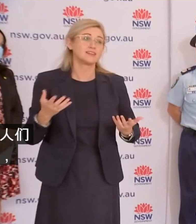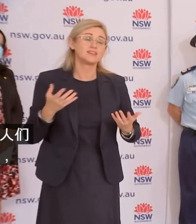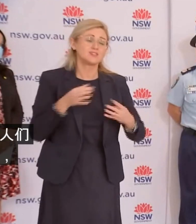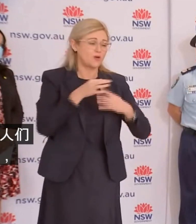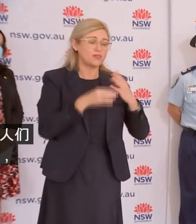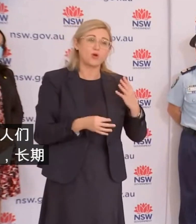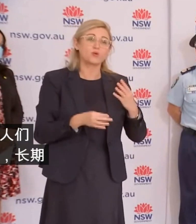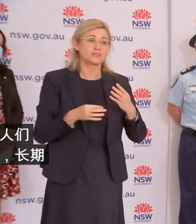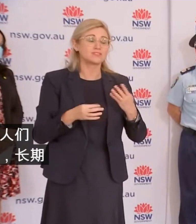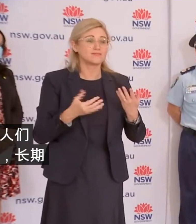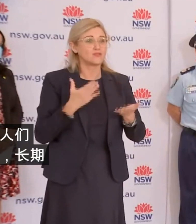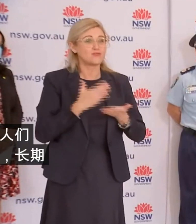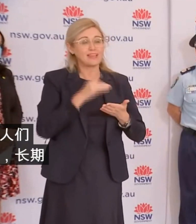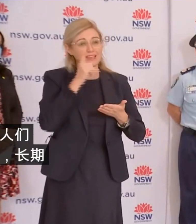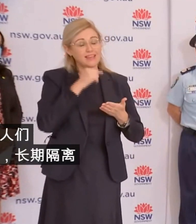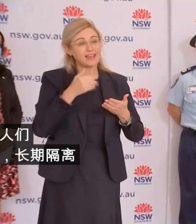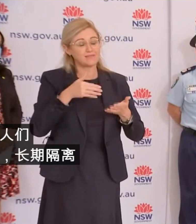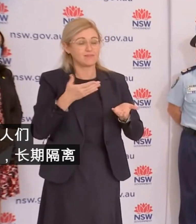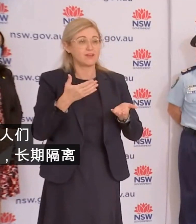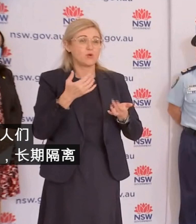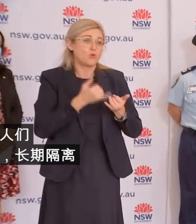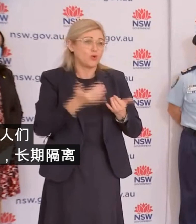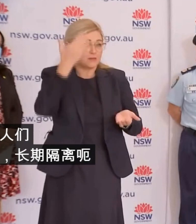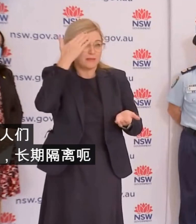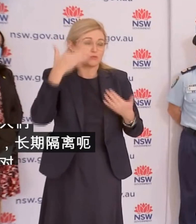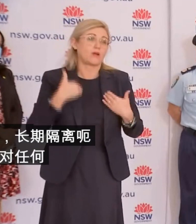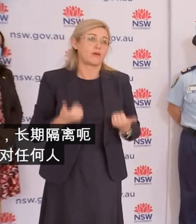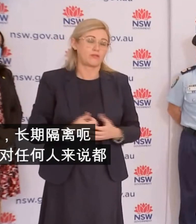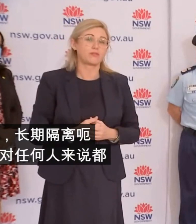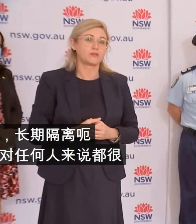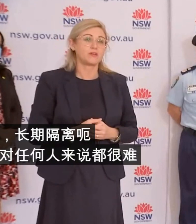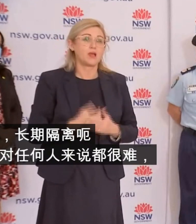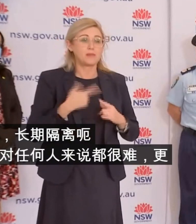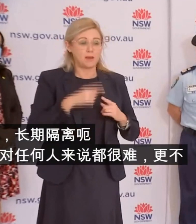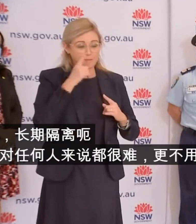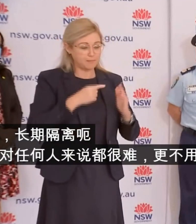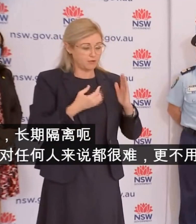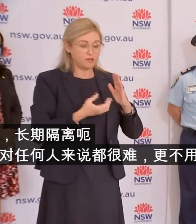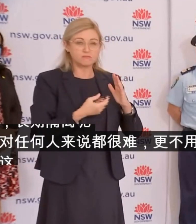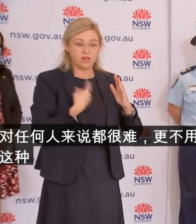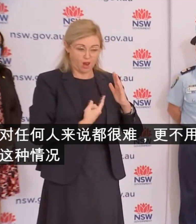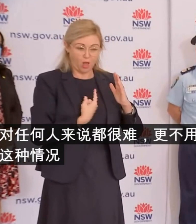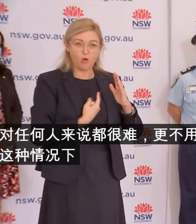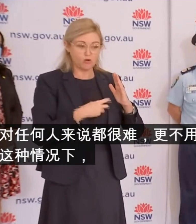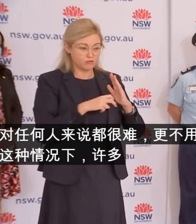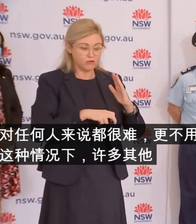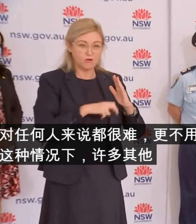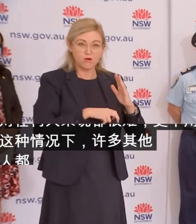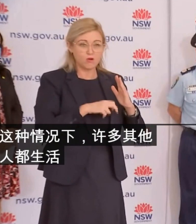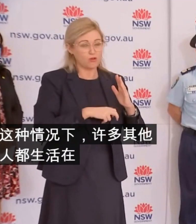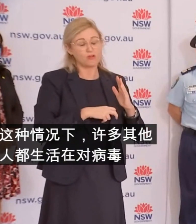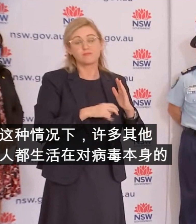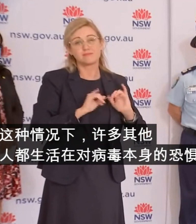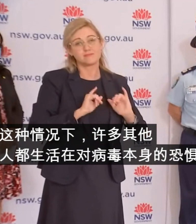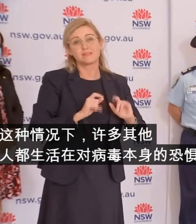And long-term isolation is difficult for anybody, let alone under these circumstances. And many